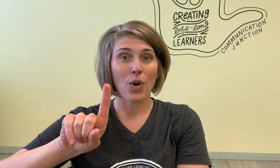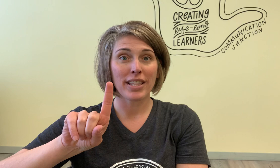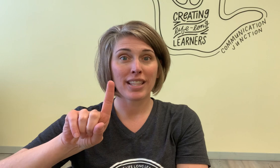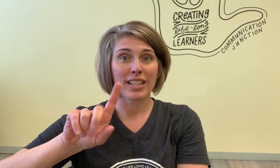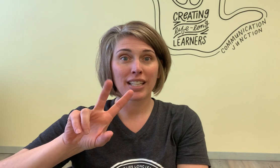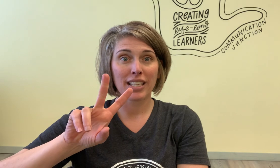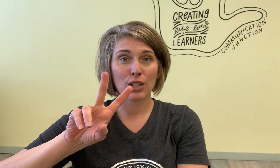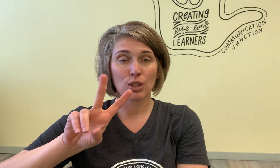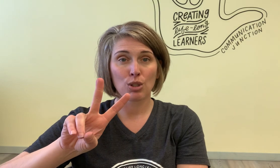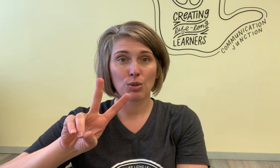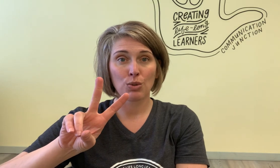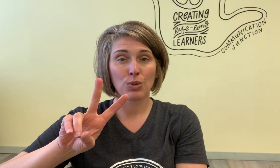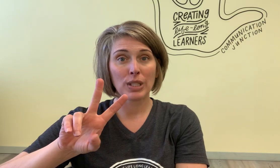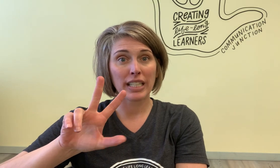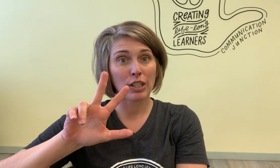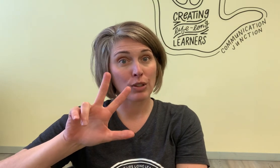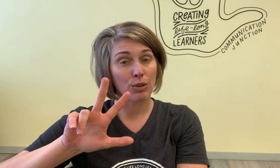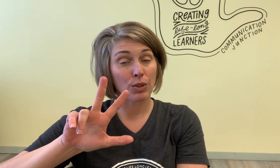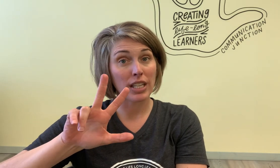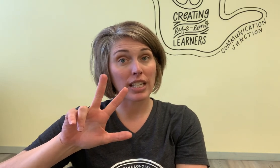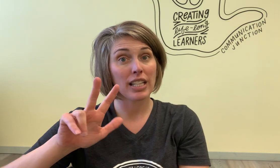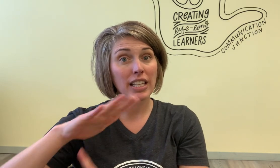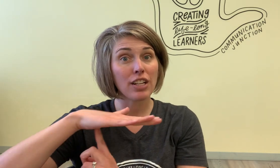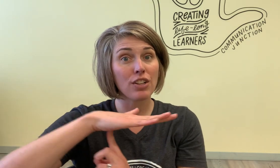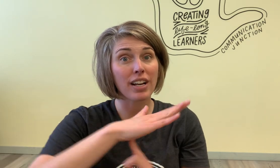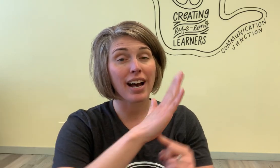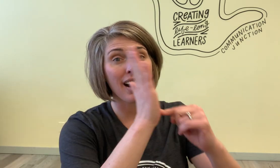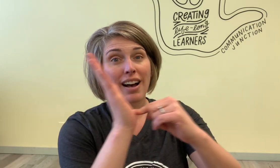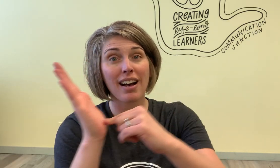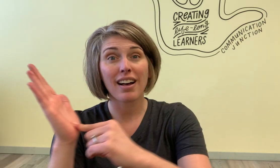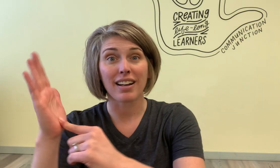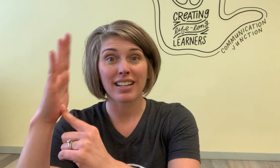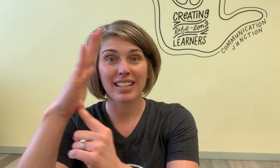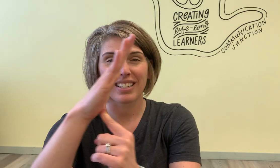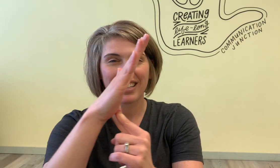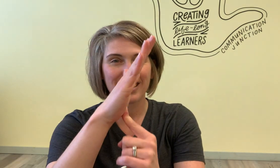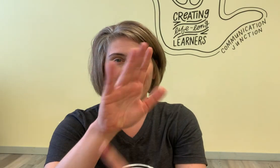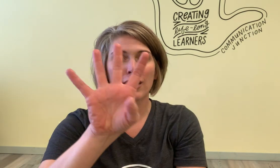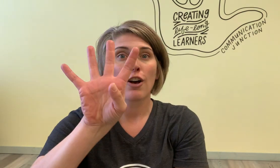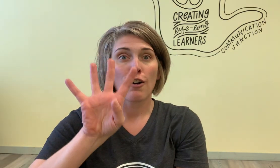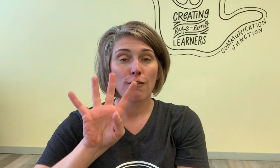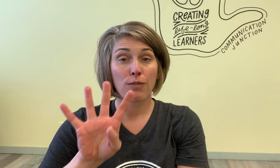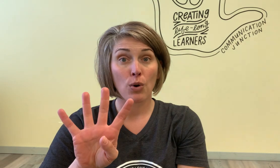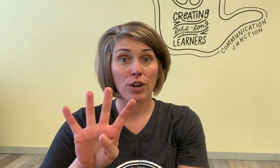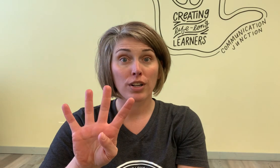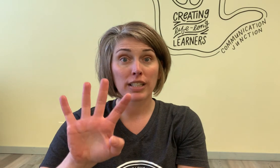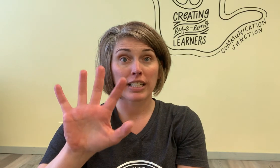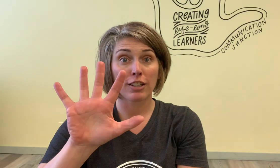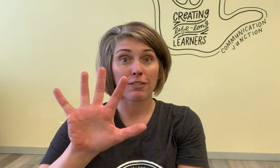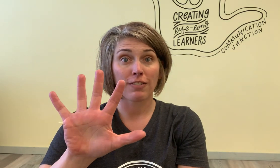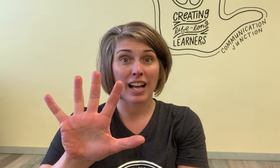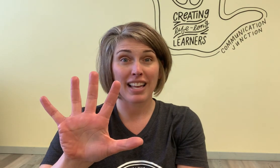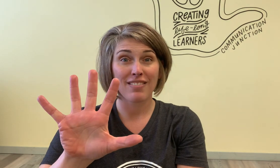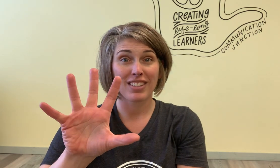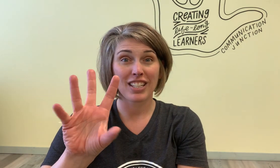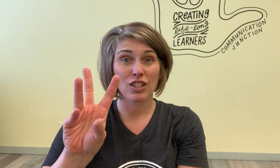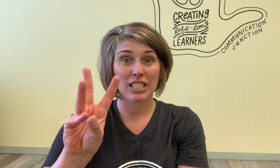One little, two little, three little kites. Four little, five little,